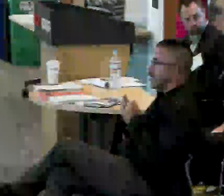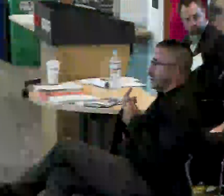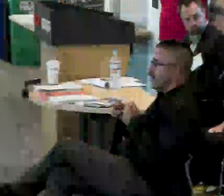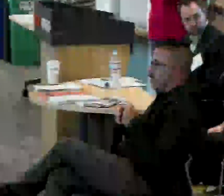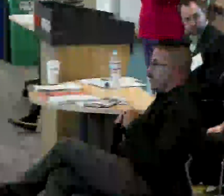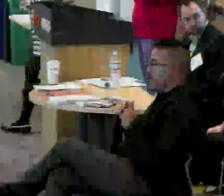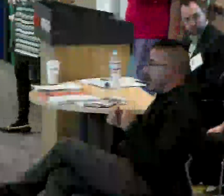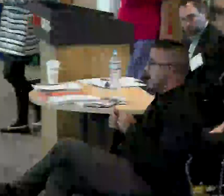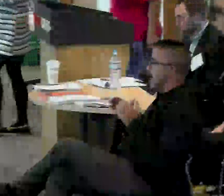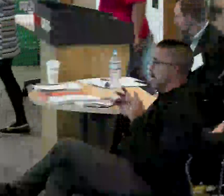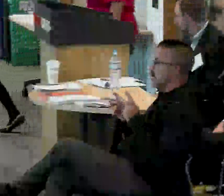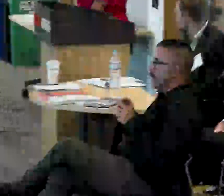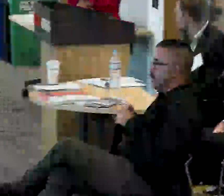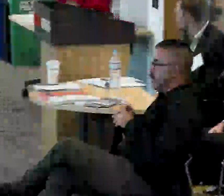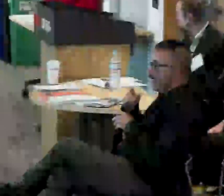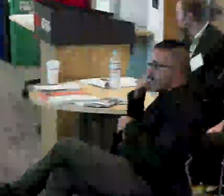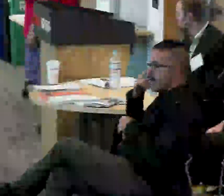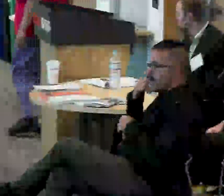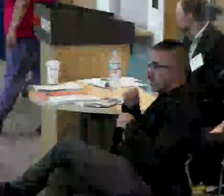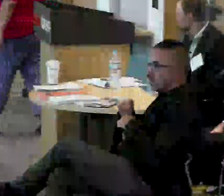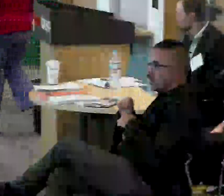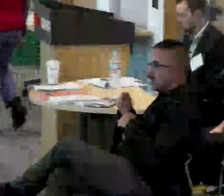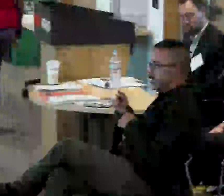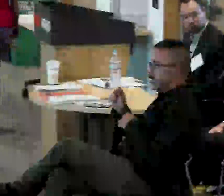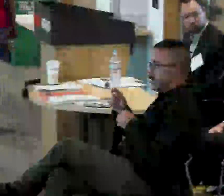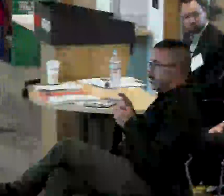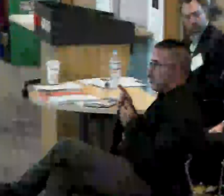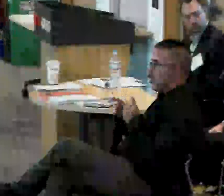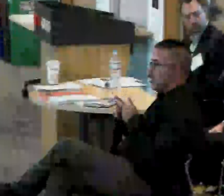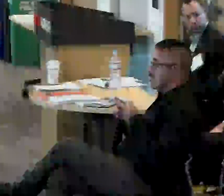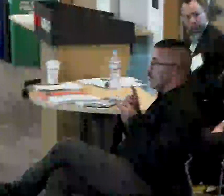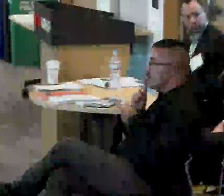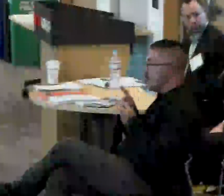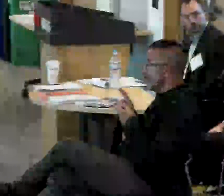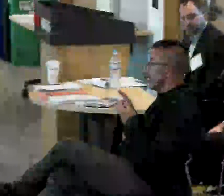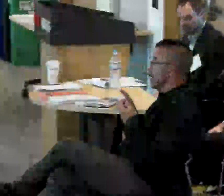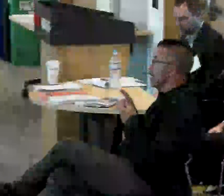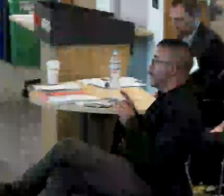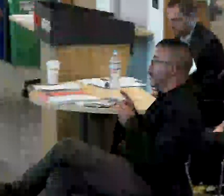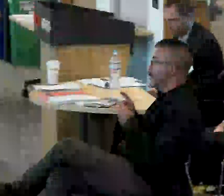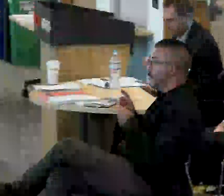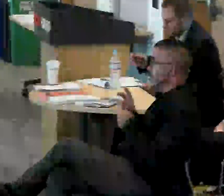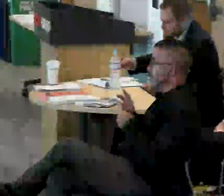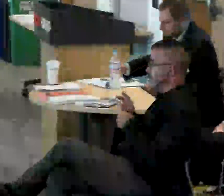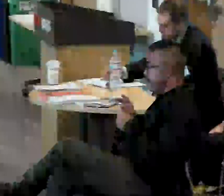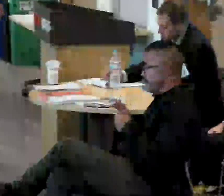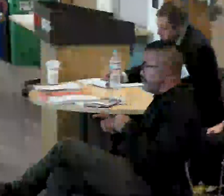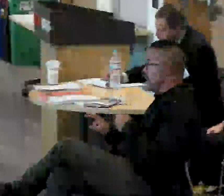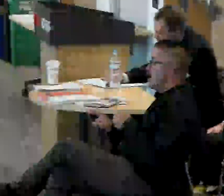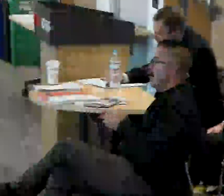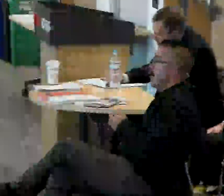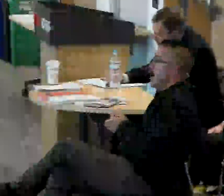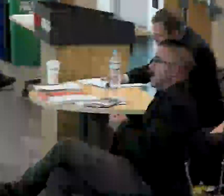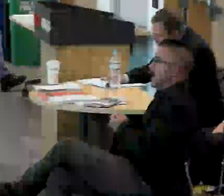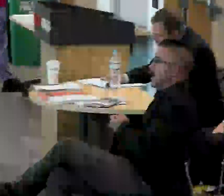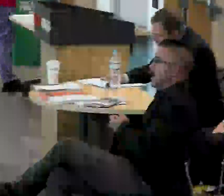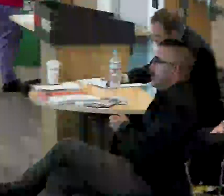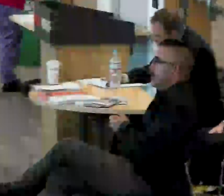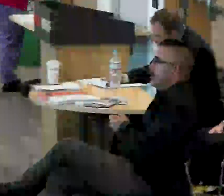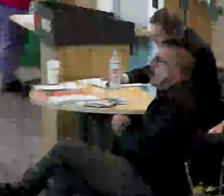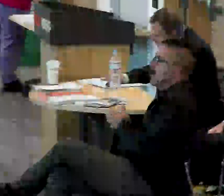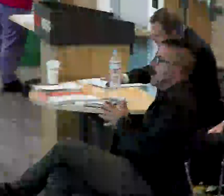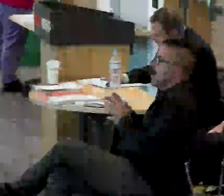the California Working Disabled Program to really be able to put money aside without worrying about